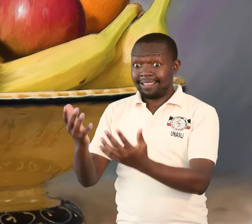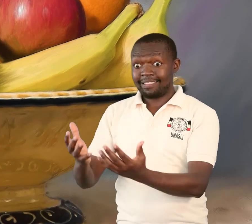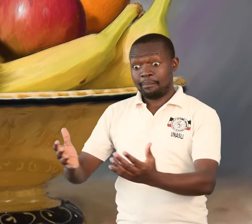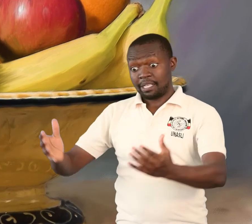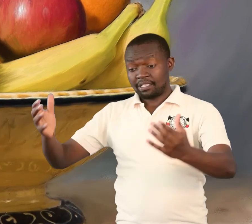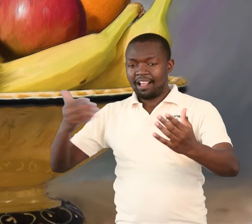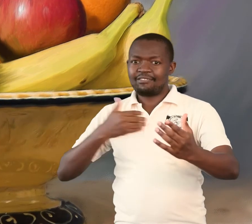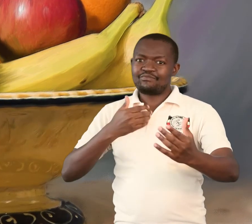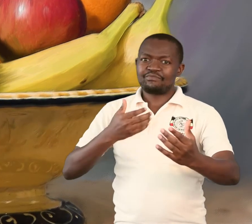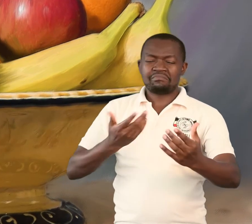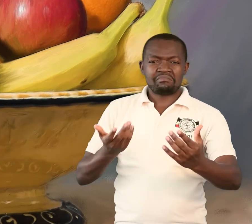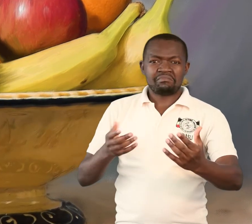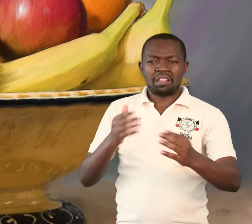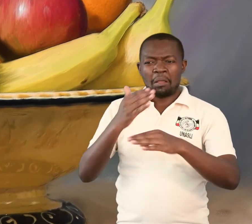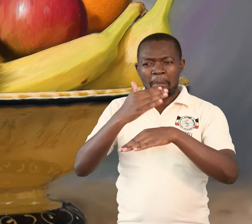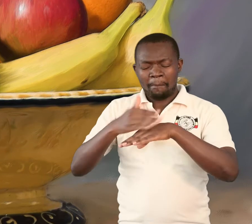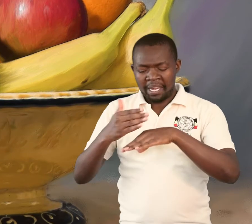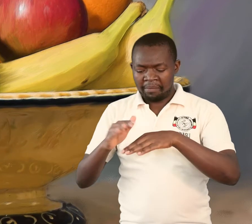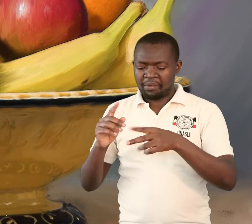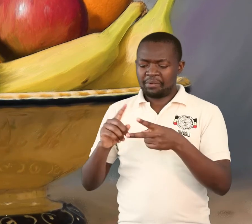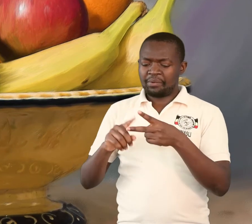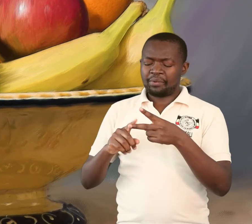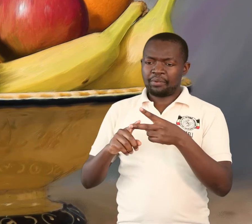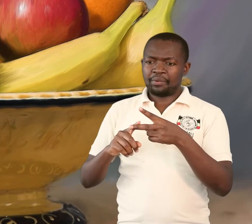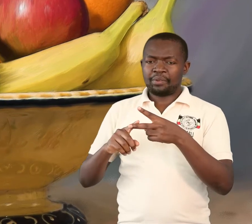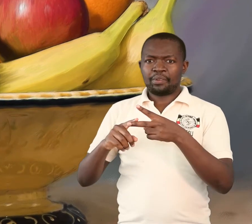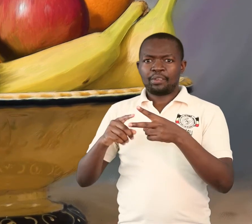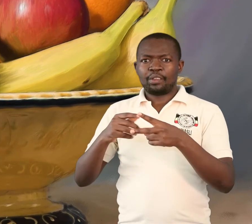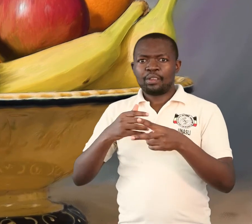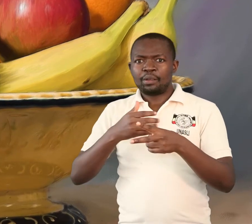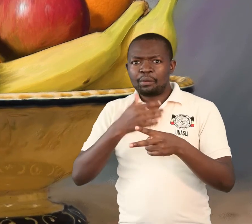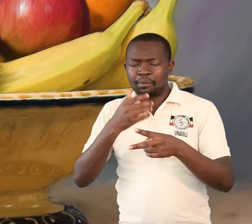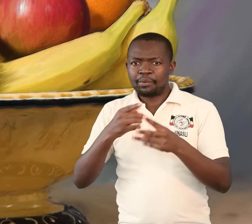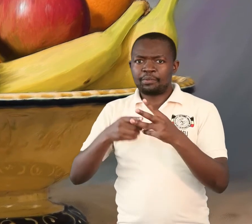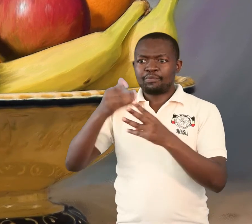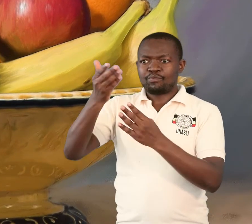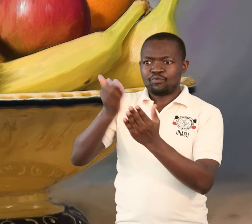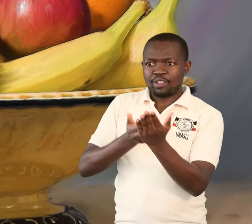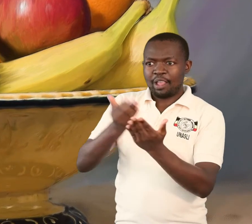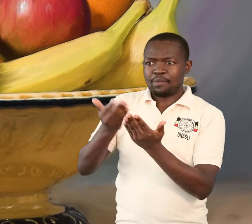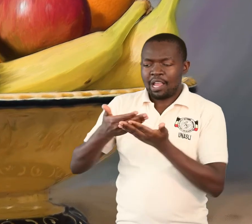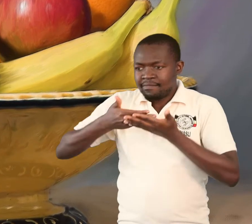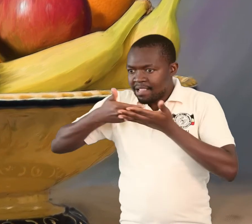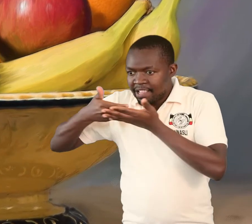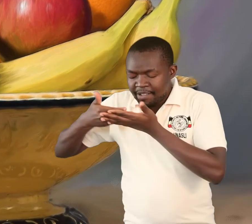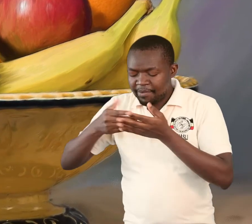of pineapple, pawpaw, sugarcane, apples,